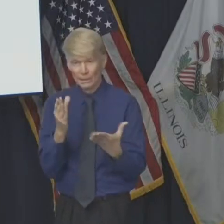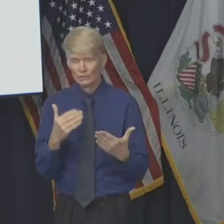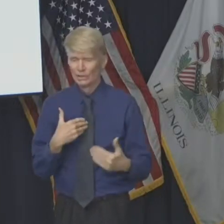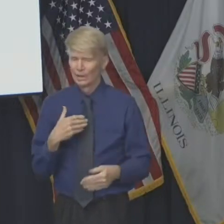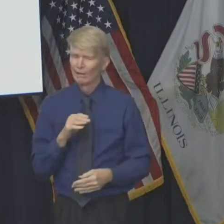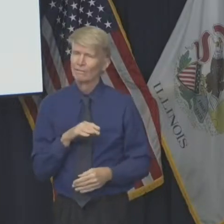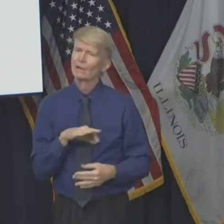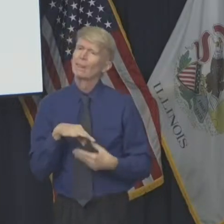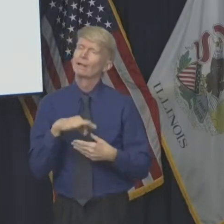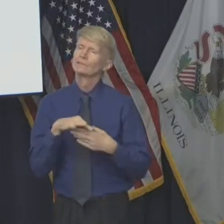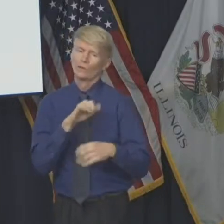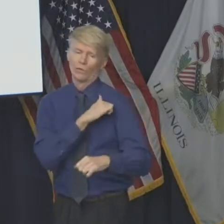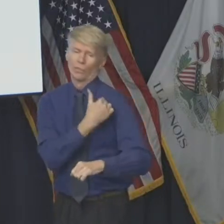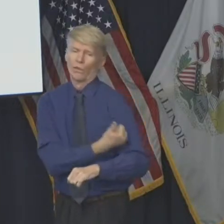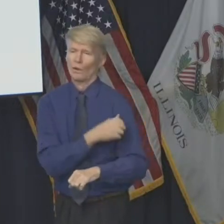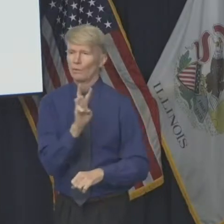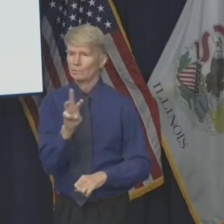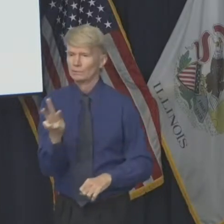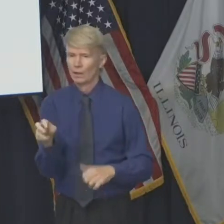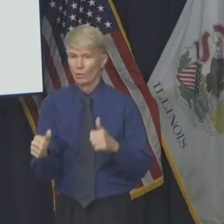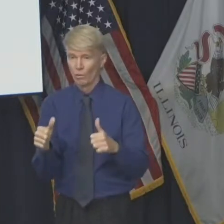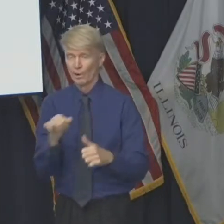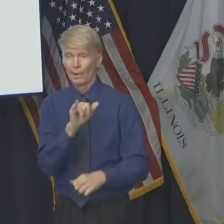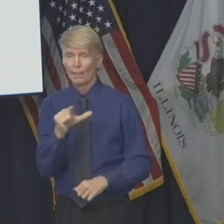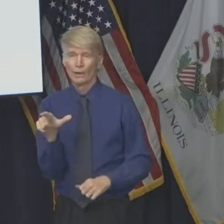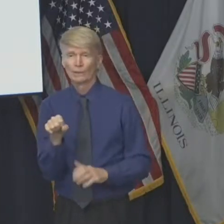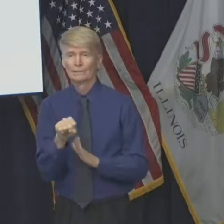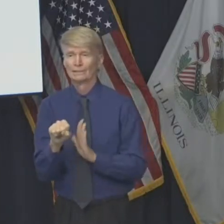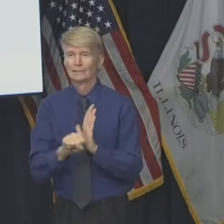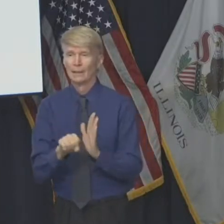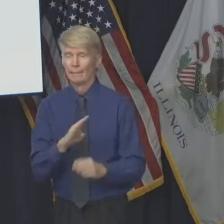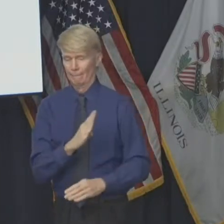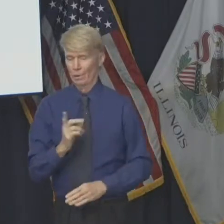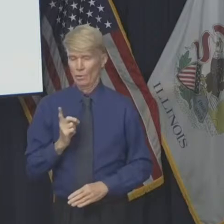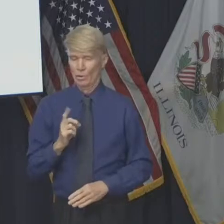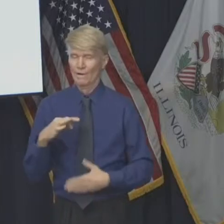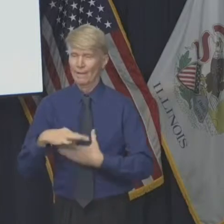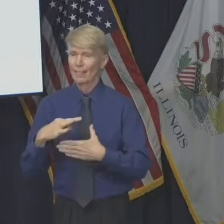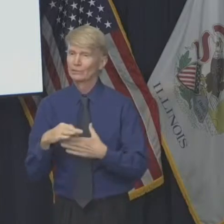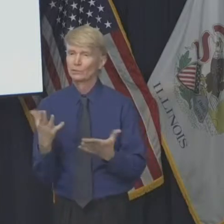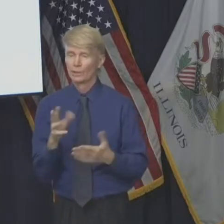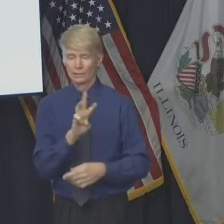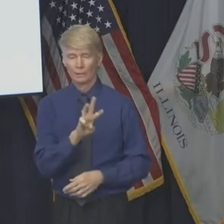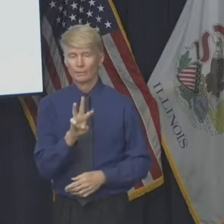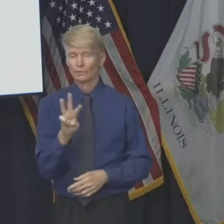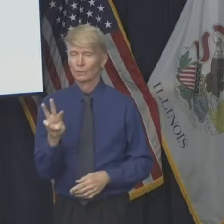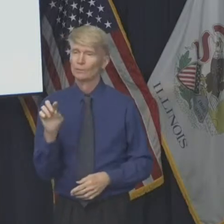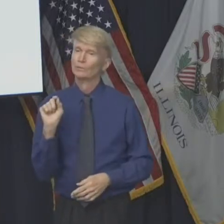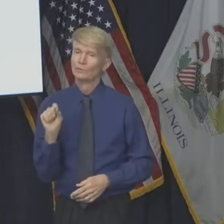local election authority or the Illinois State Board of Elections at